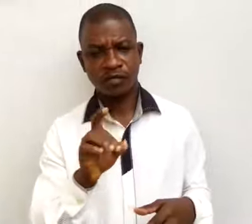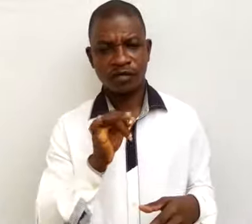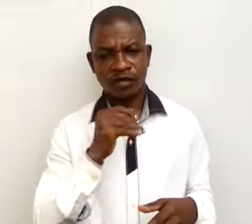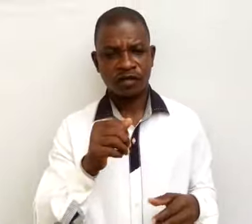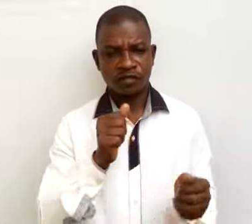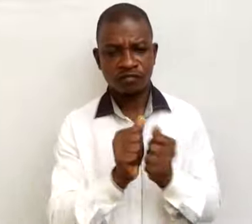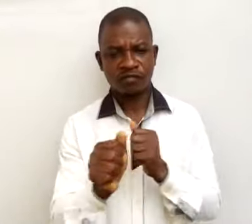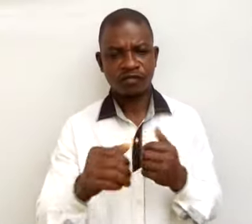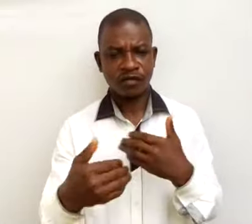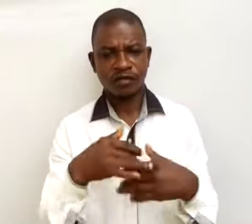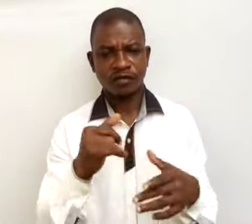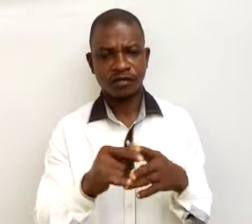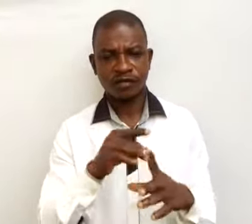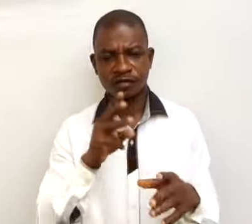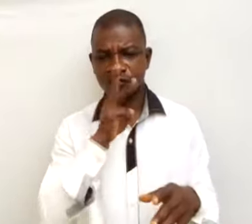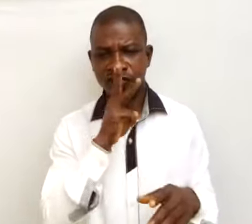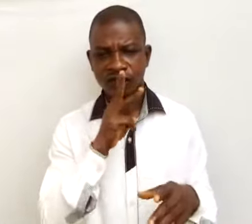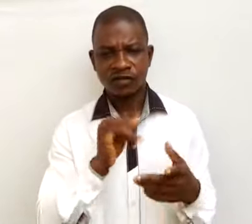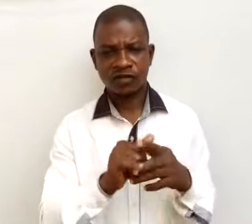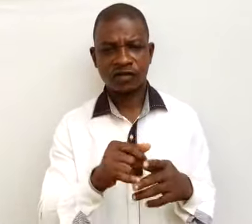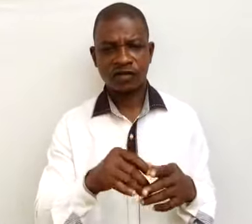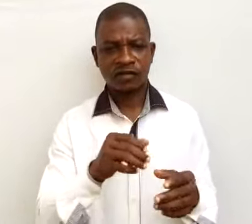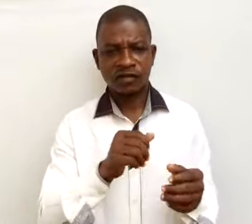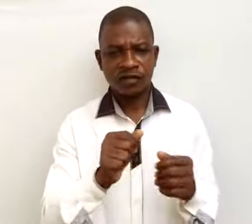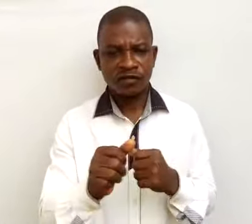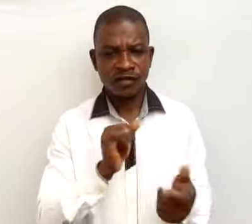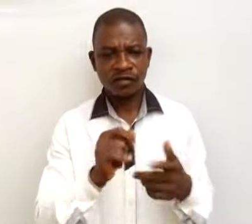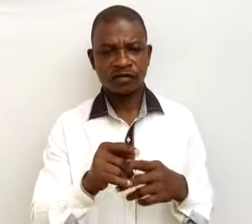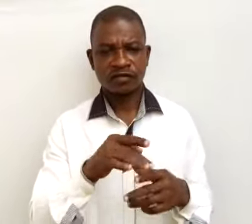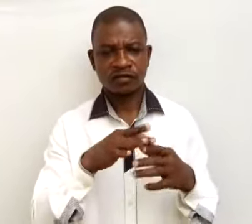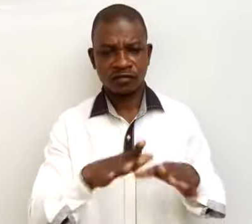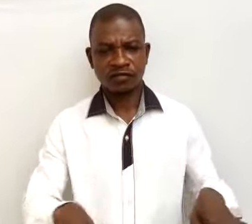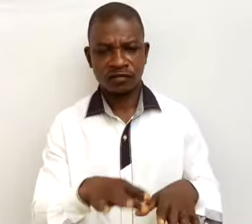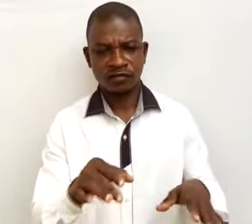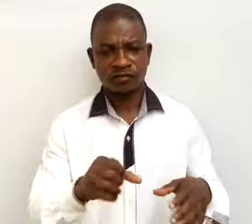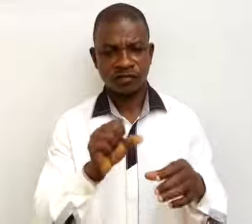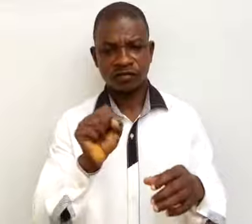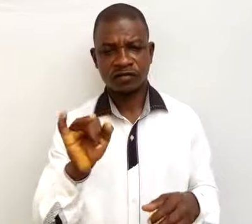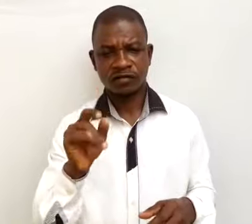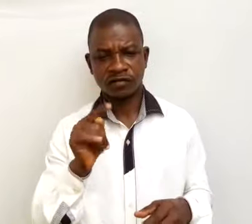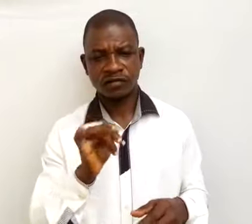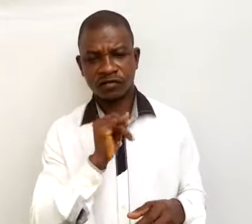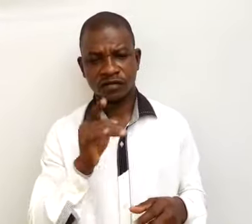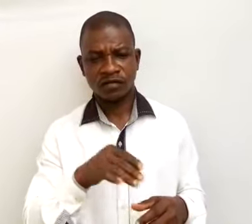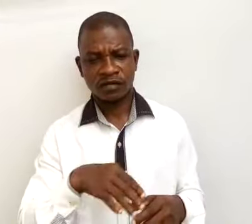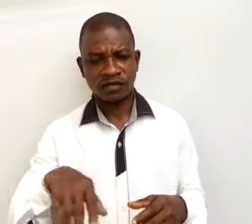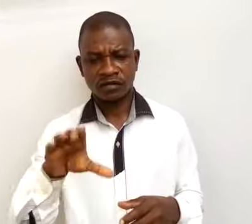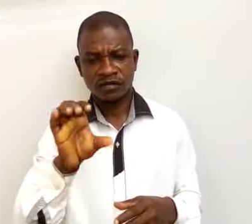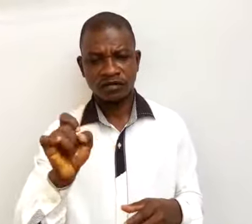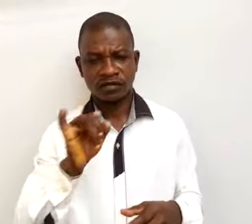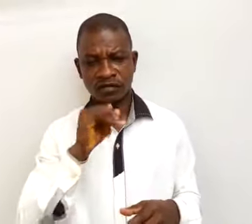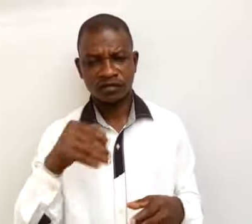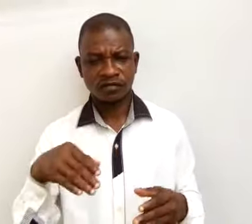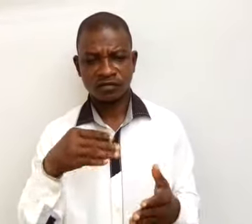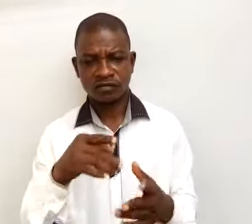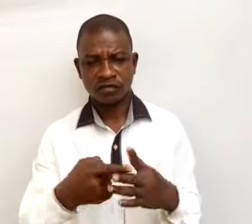back into water via the sewage system, and the cycle begins again.